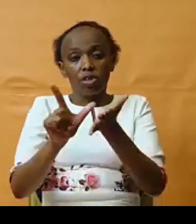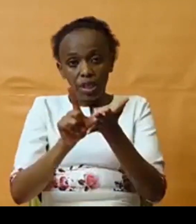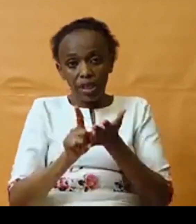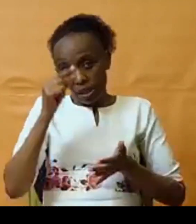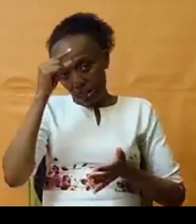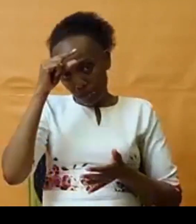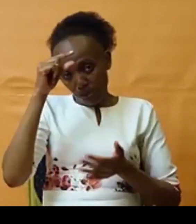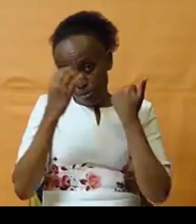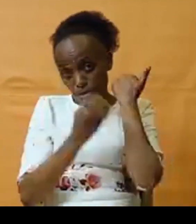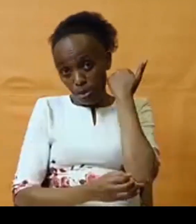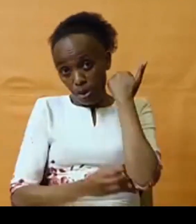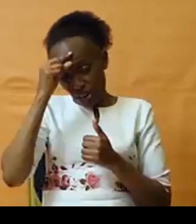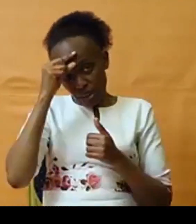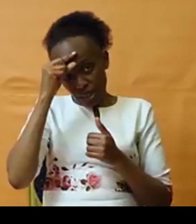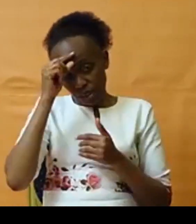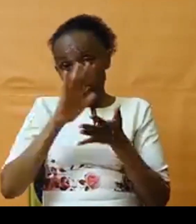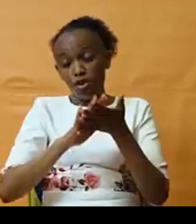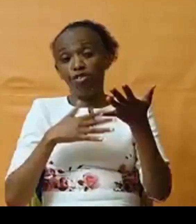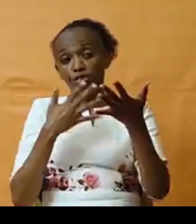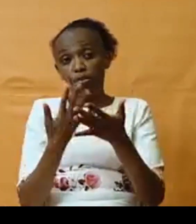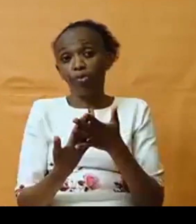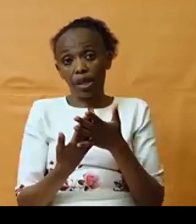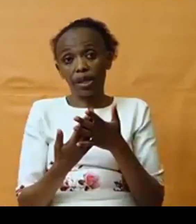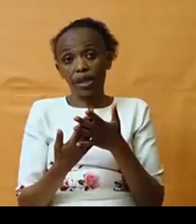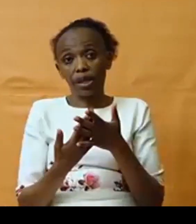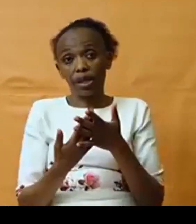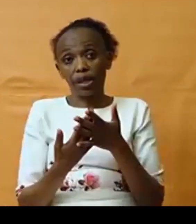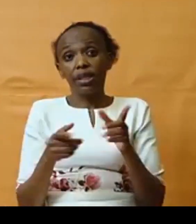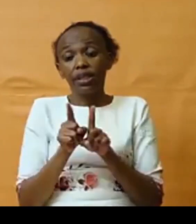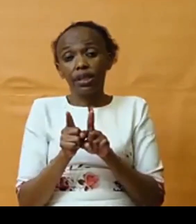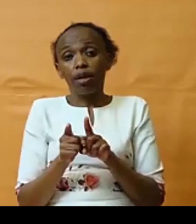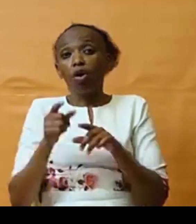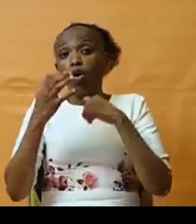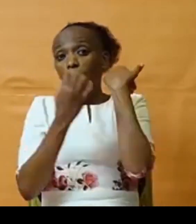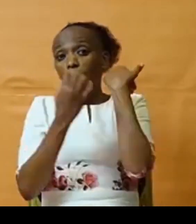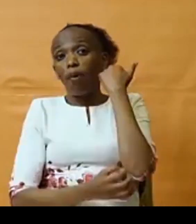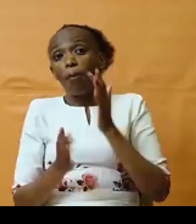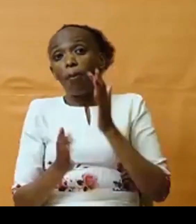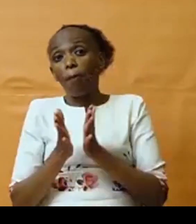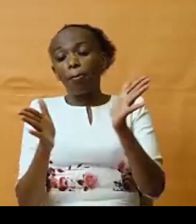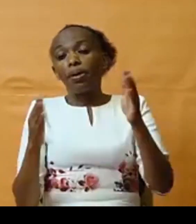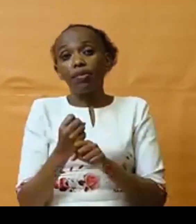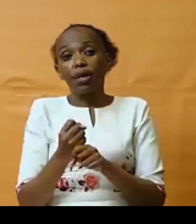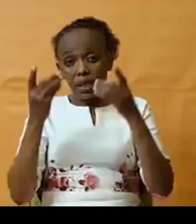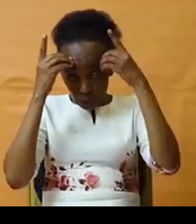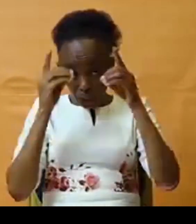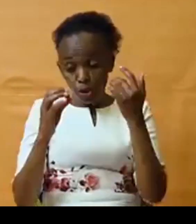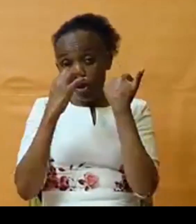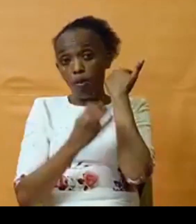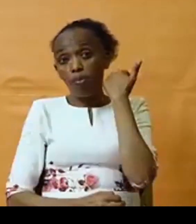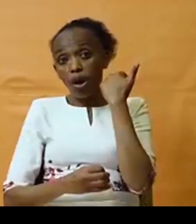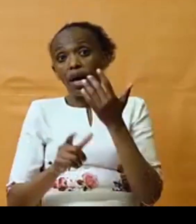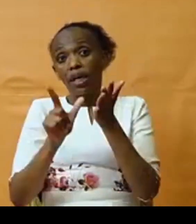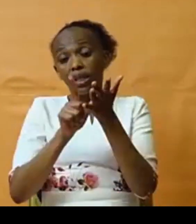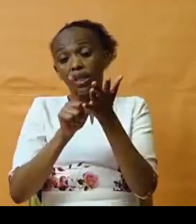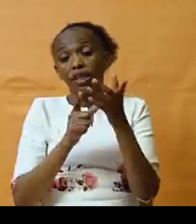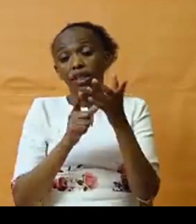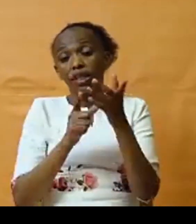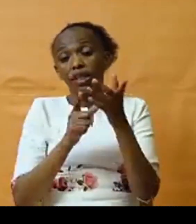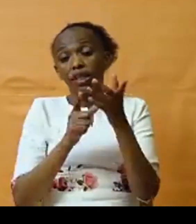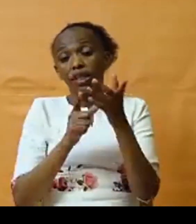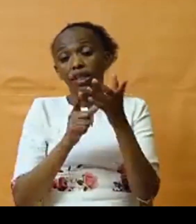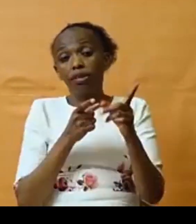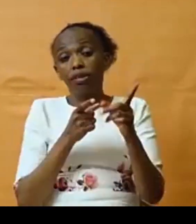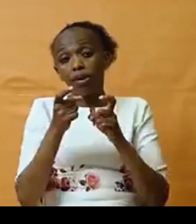frameworks, suboptimal public investment decisions, poor debt management capacity, and